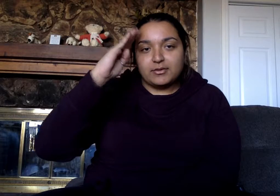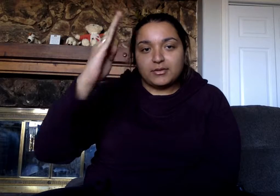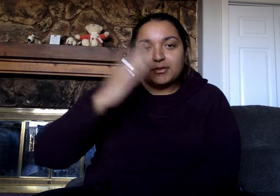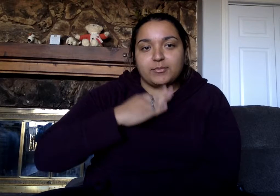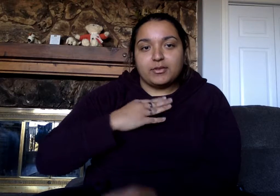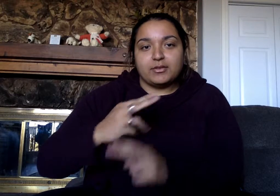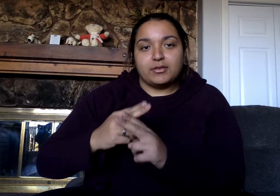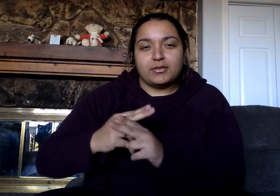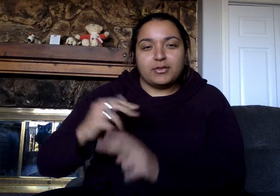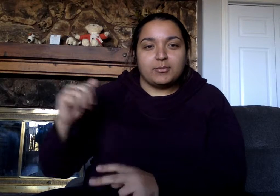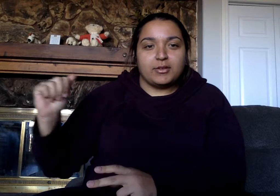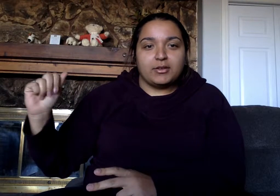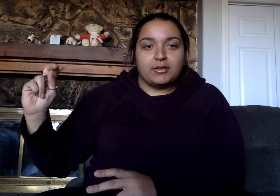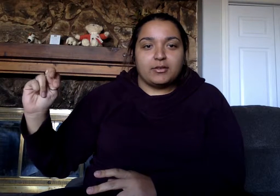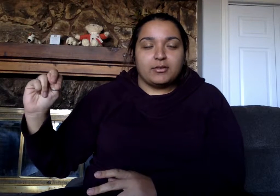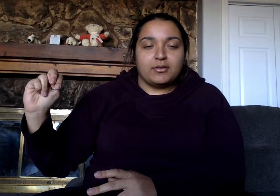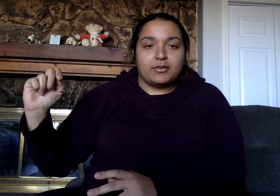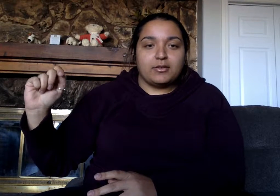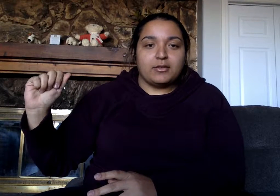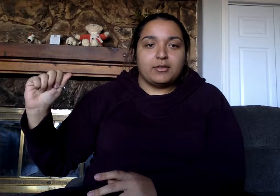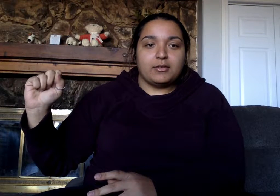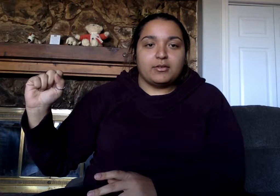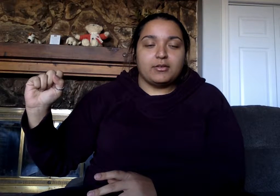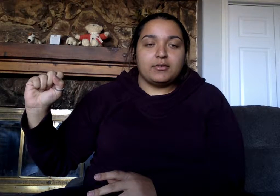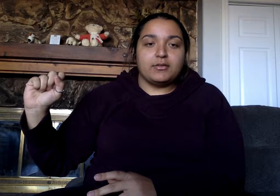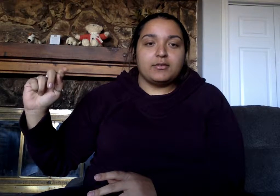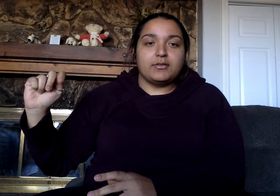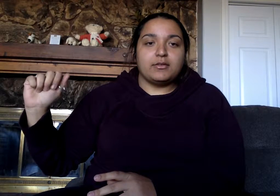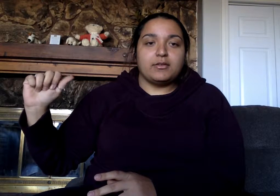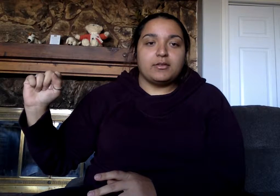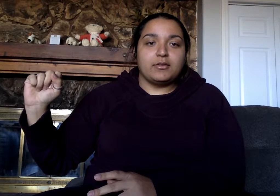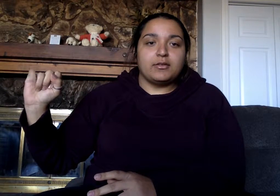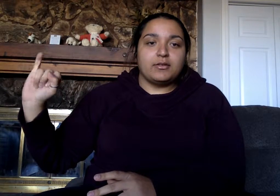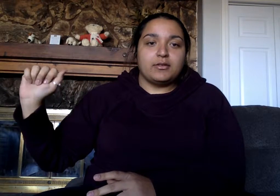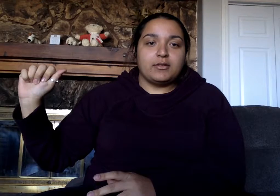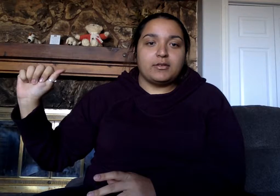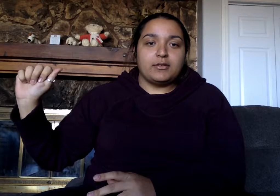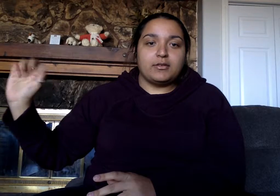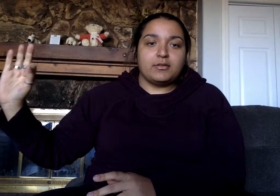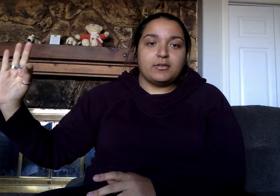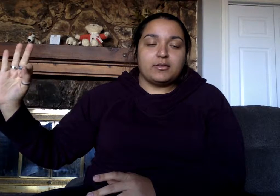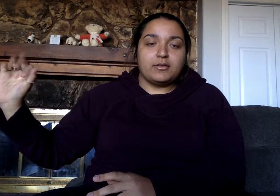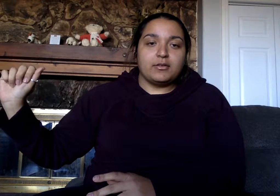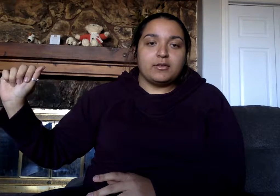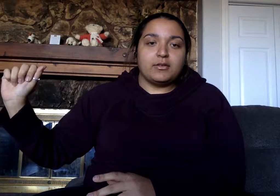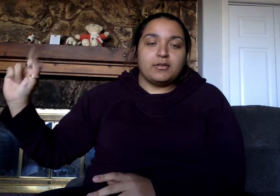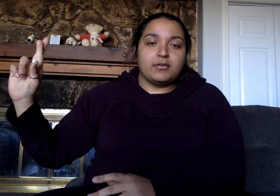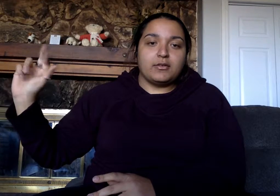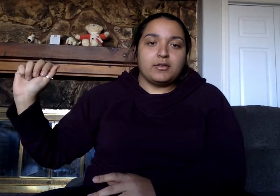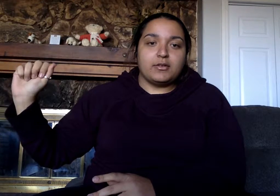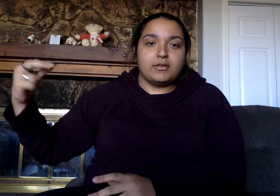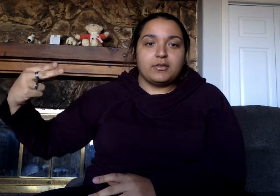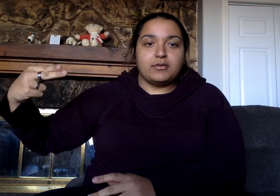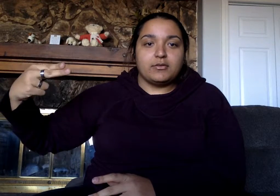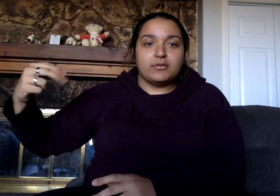Like you can, so they build you a sample trip, but you can change like, oh, I want to stay here longer, I want to stay here shorter, and then they ask